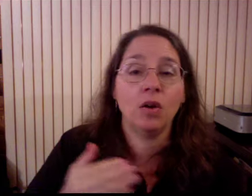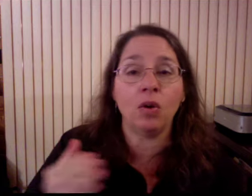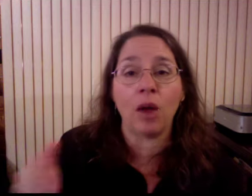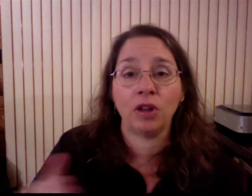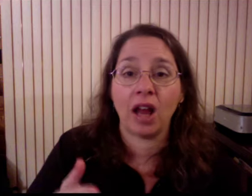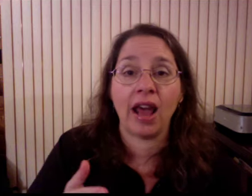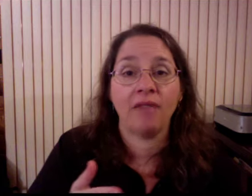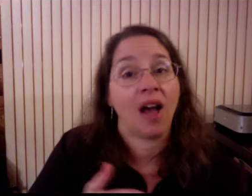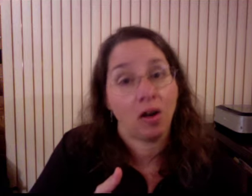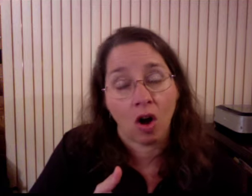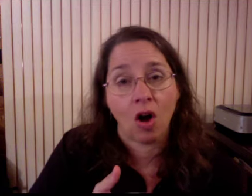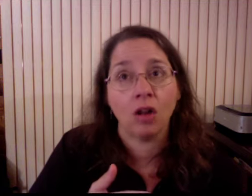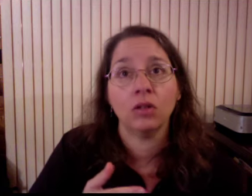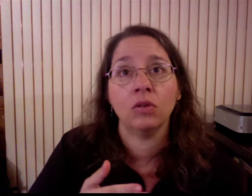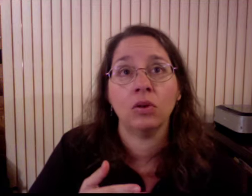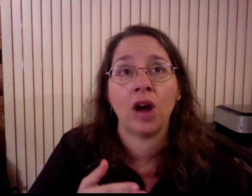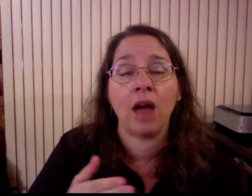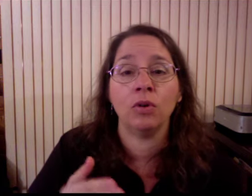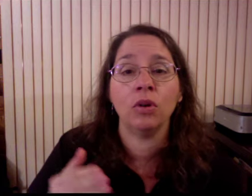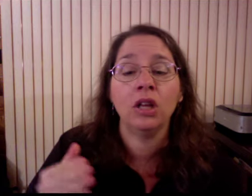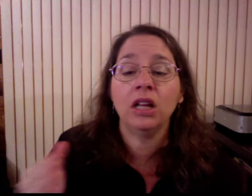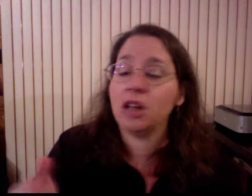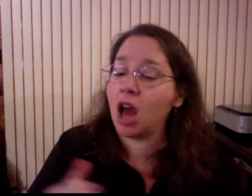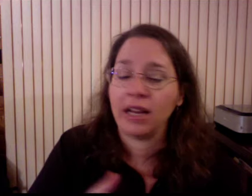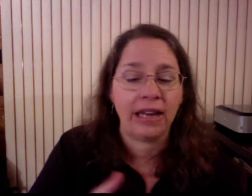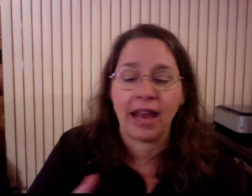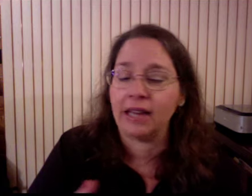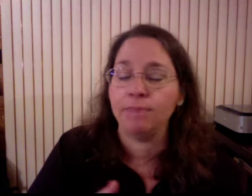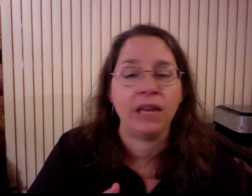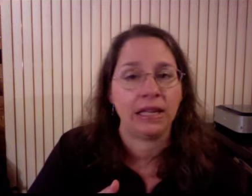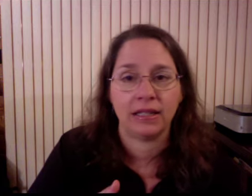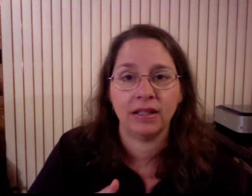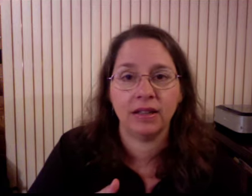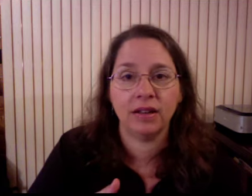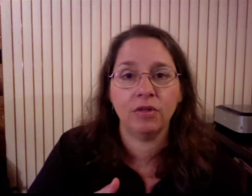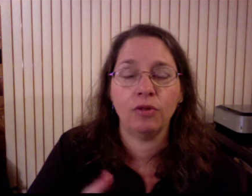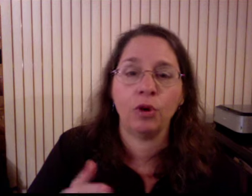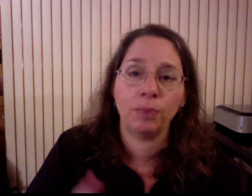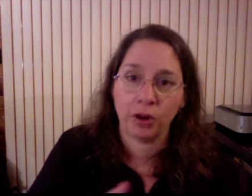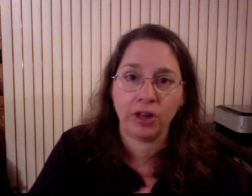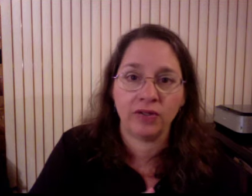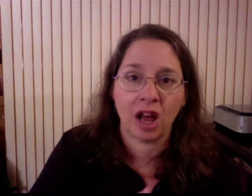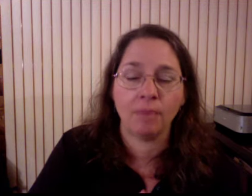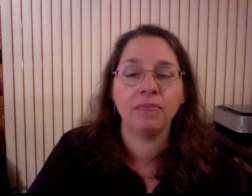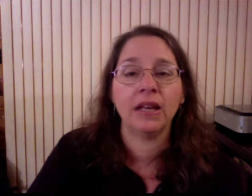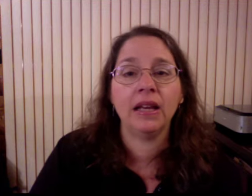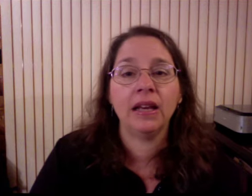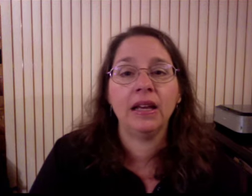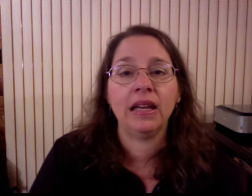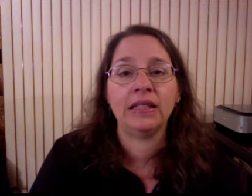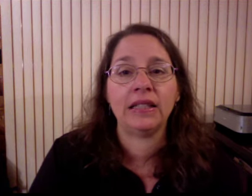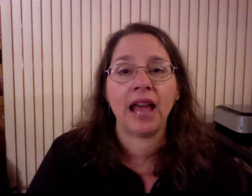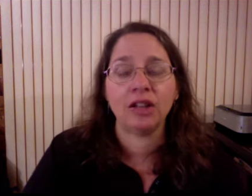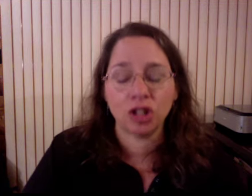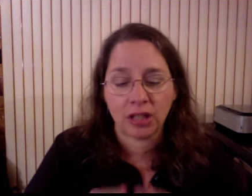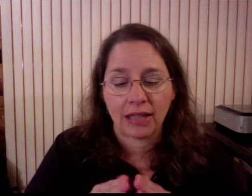I will not have alcohol, or I will not eat any meat for a period of time. It's exercising